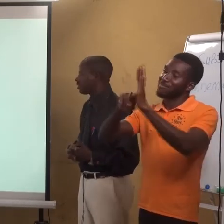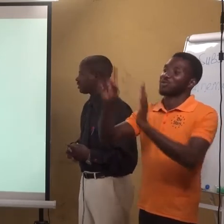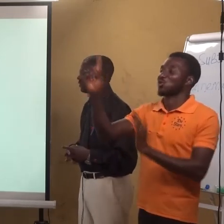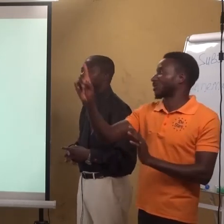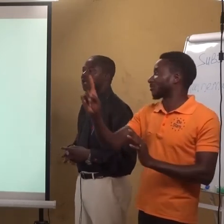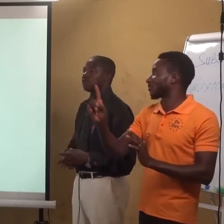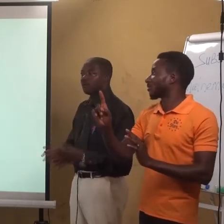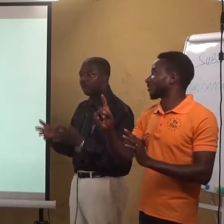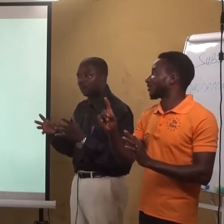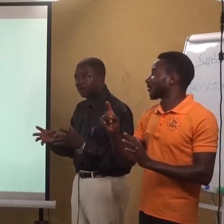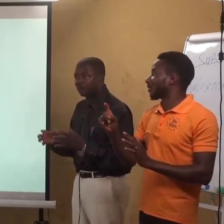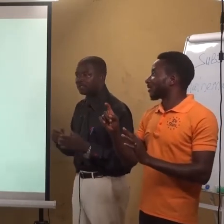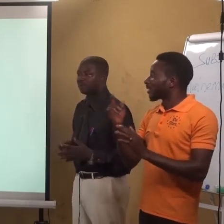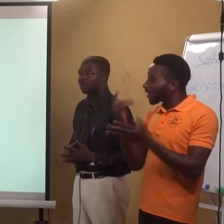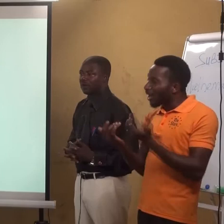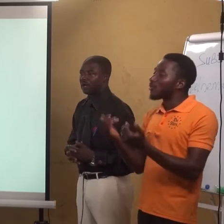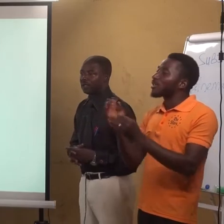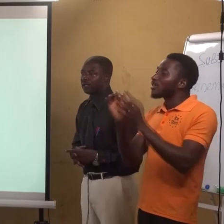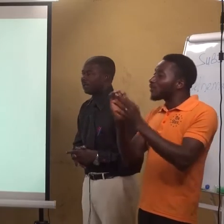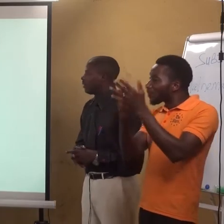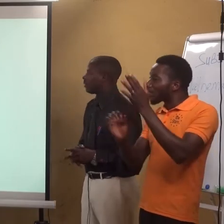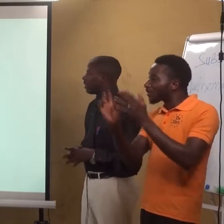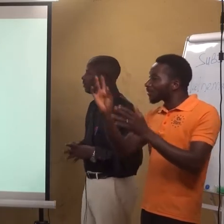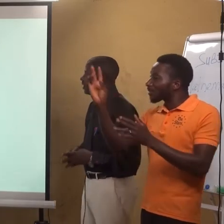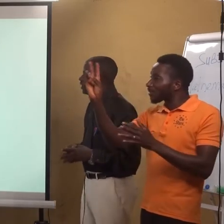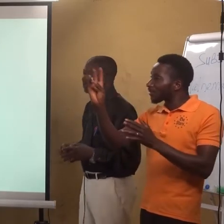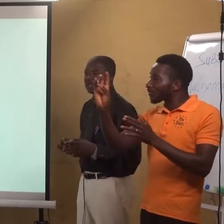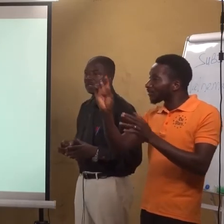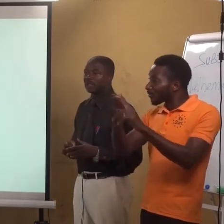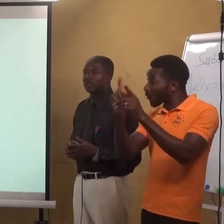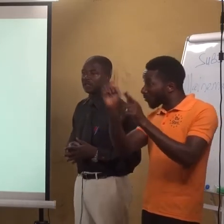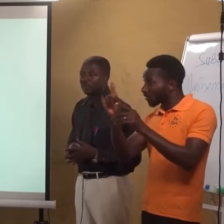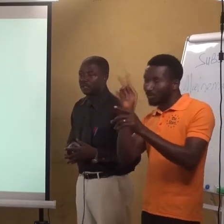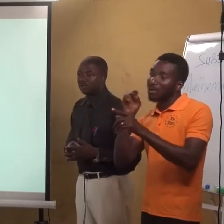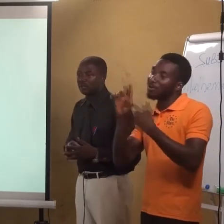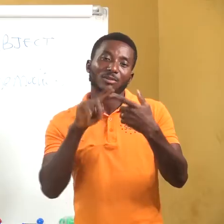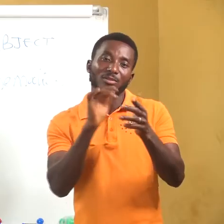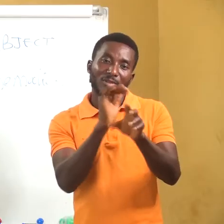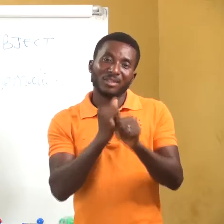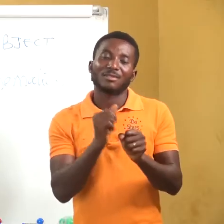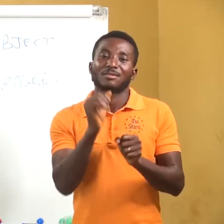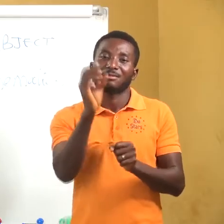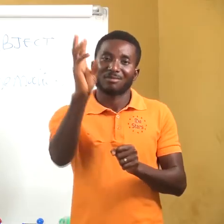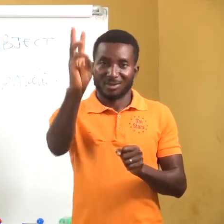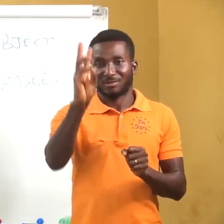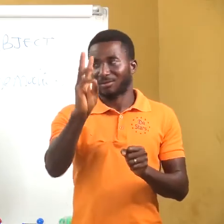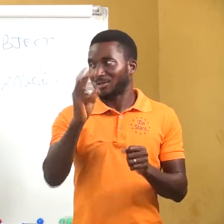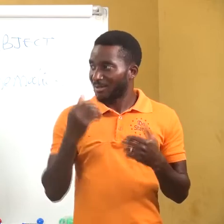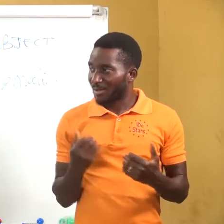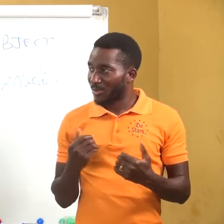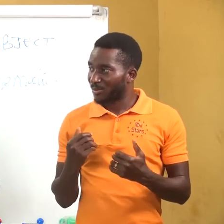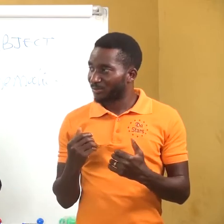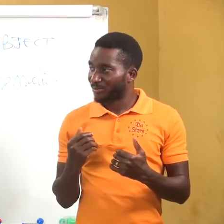get 6. So when you simplify, when you raise any number to an even power,